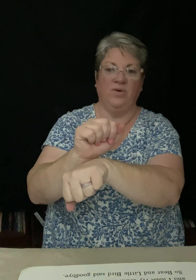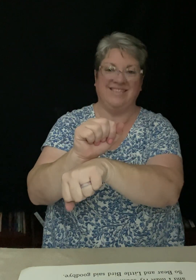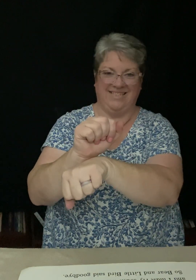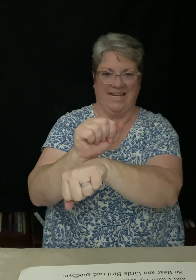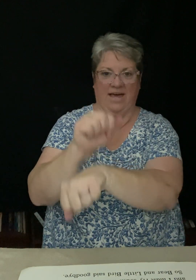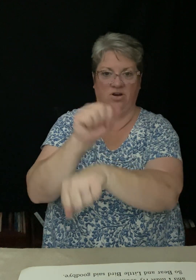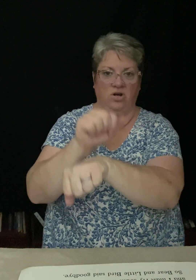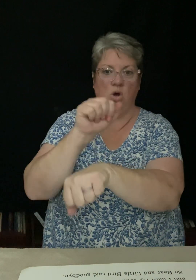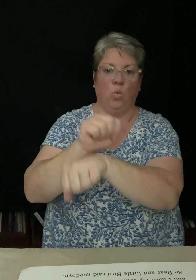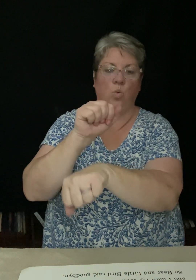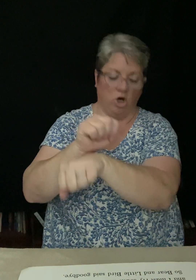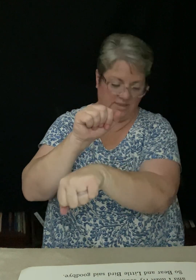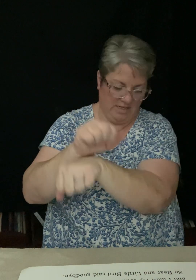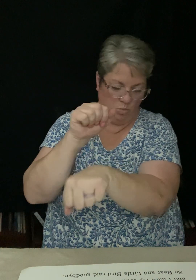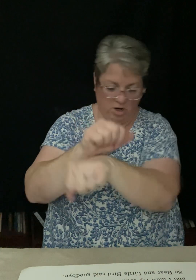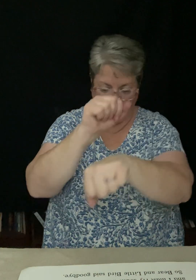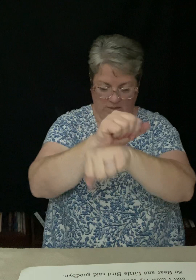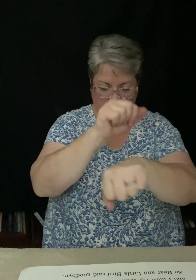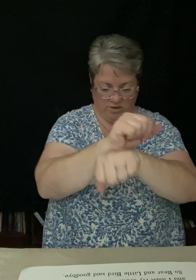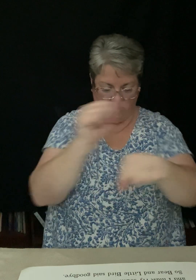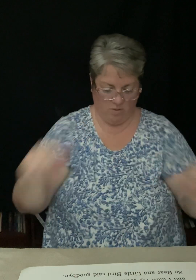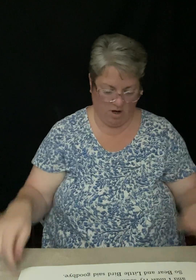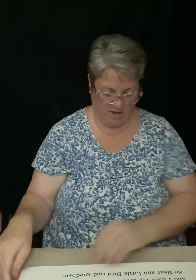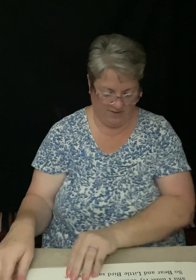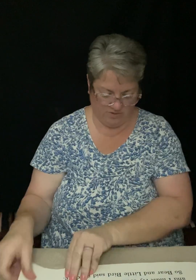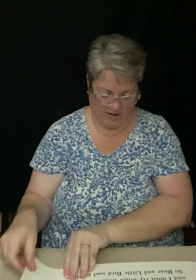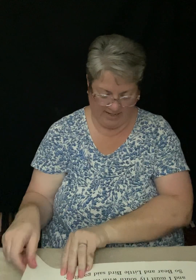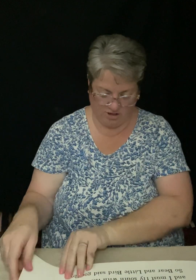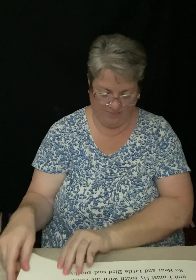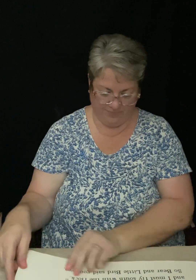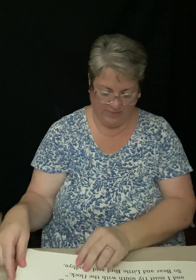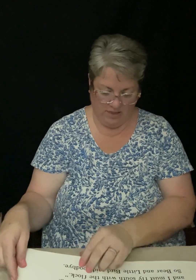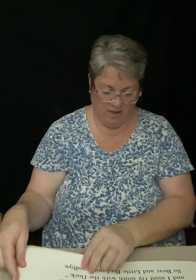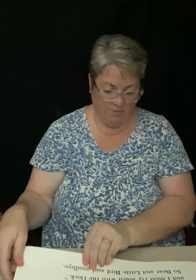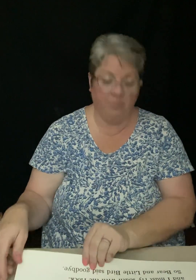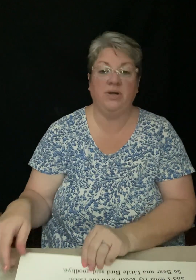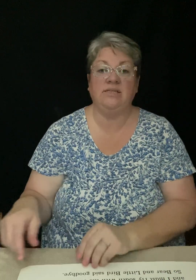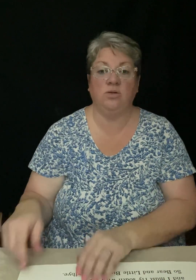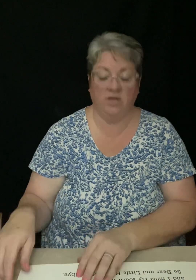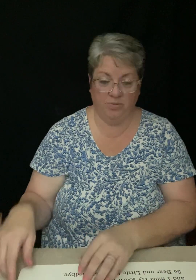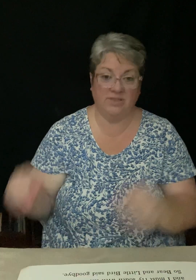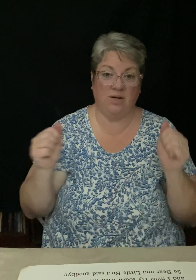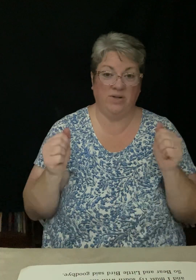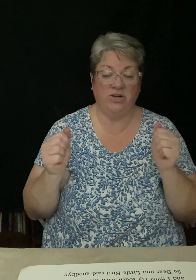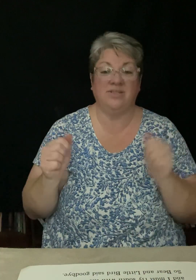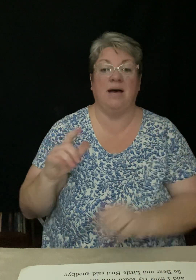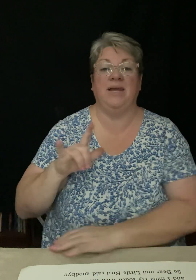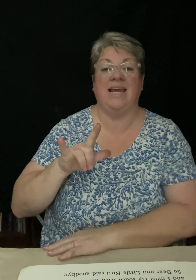wrists together. Worked. He worked and worked so hard on this rocket ship. But pretty soon Little Bird said, winter is coming and I